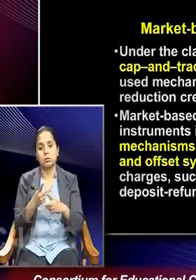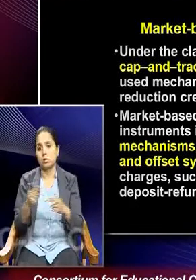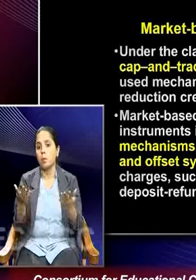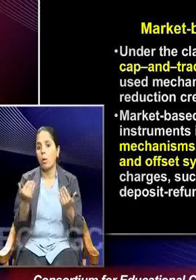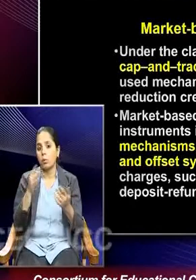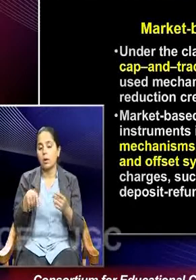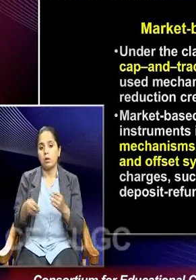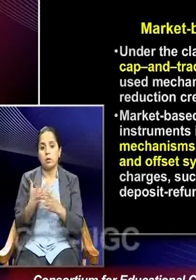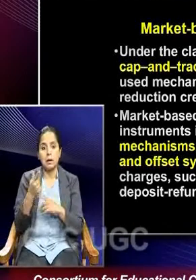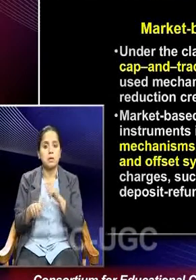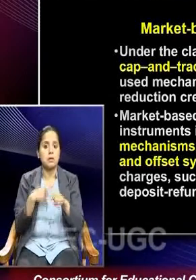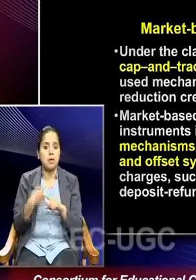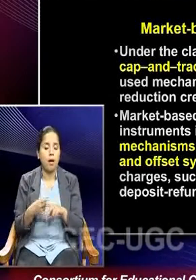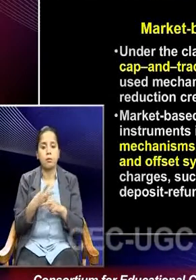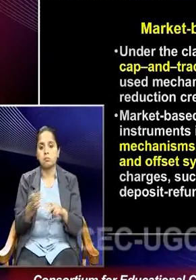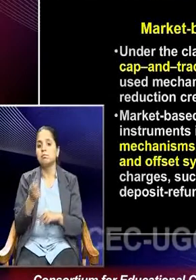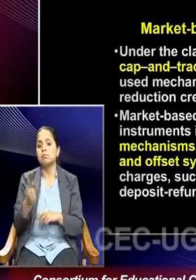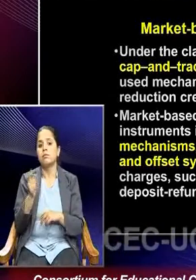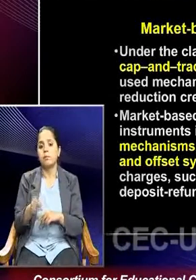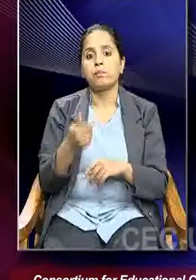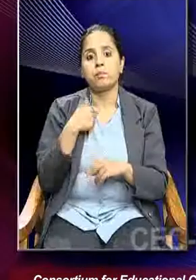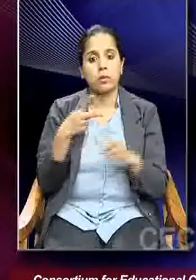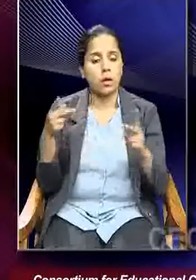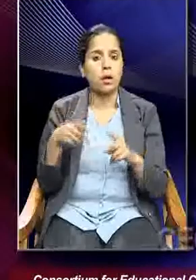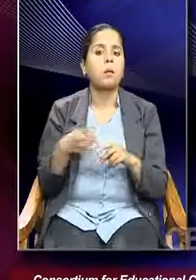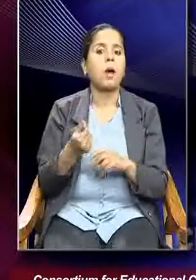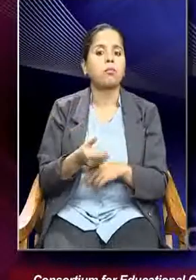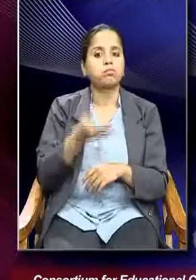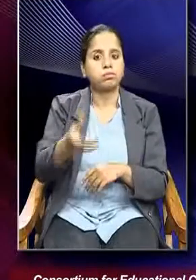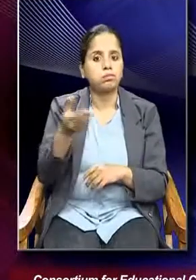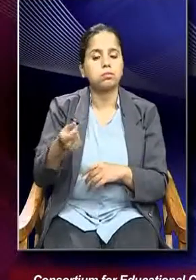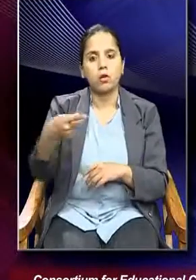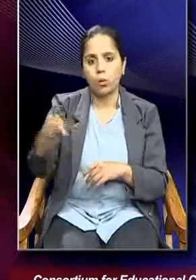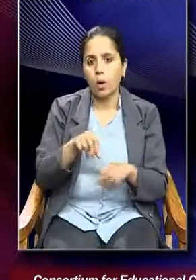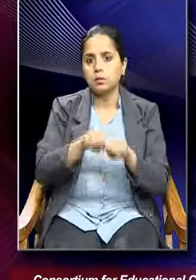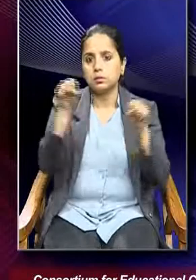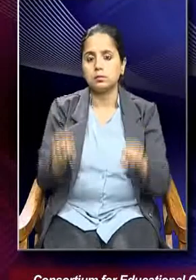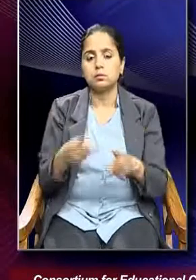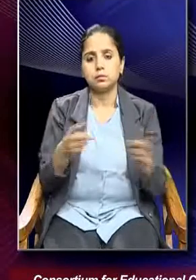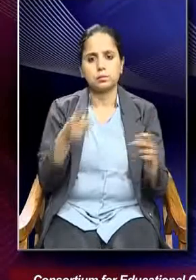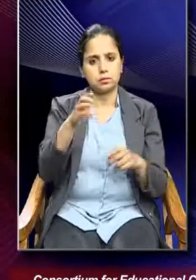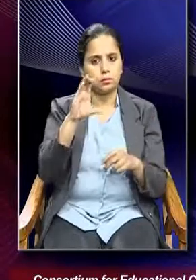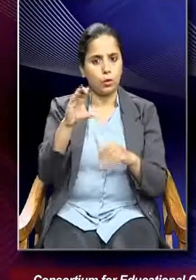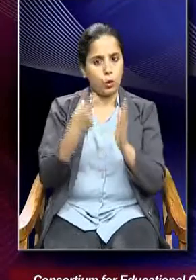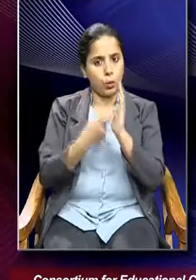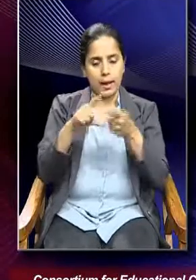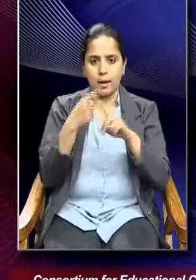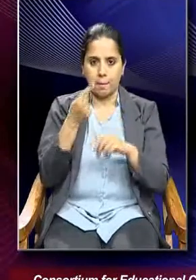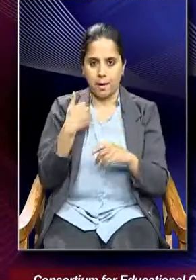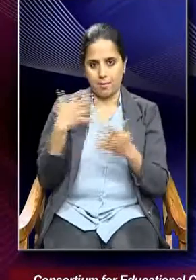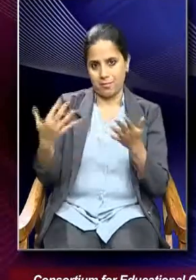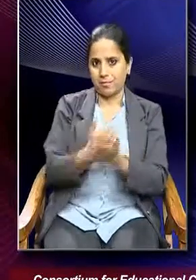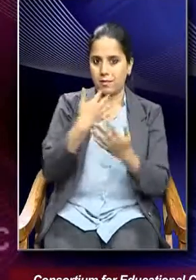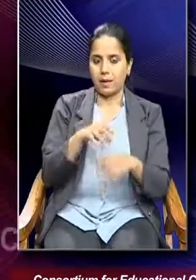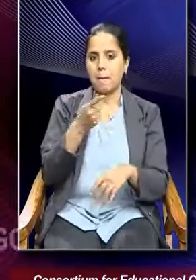are the emission taxes, and deposit fund system, refund systems. So you earn credit in terms of monetary